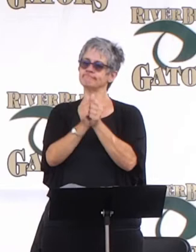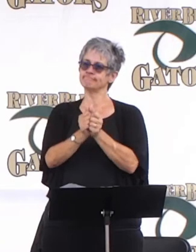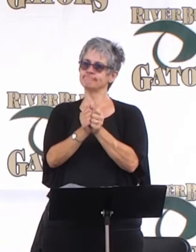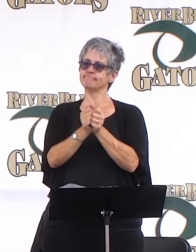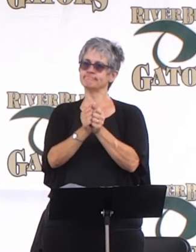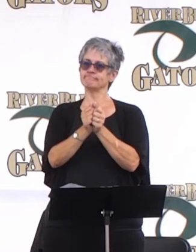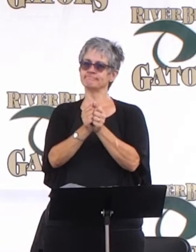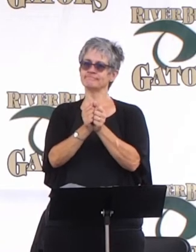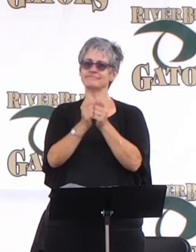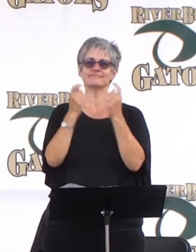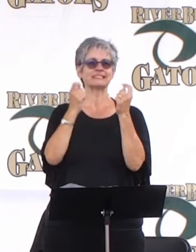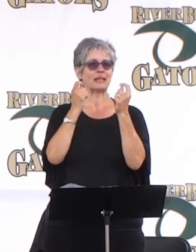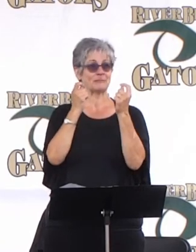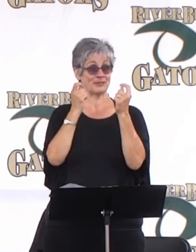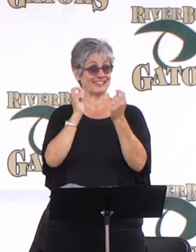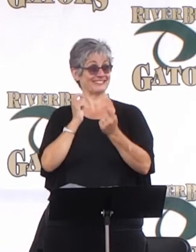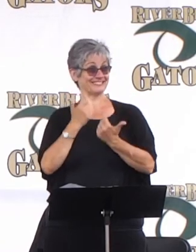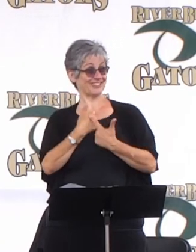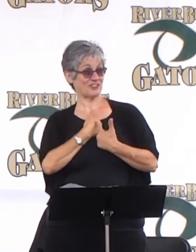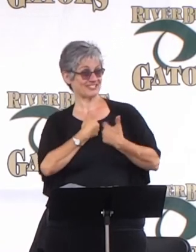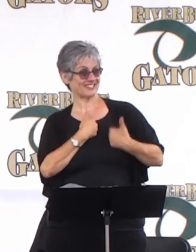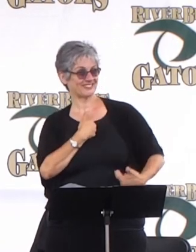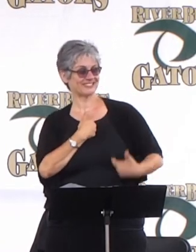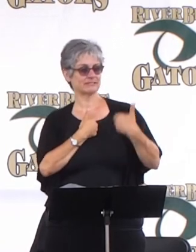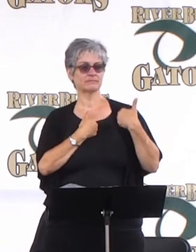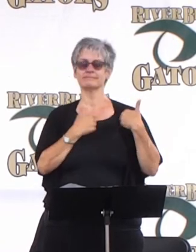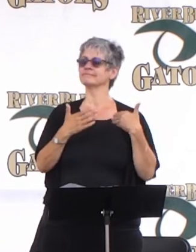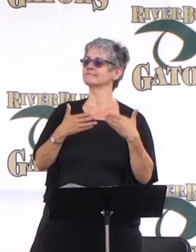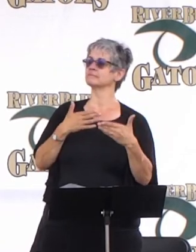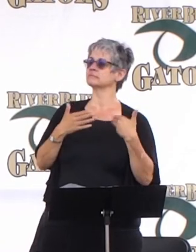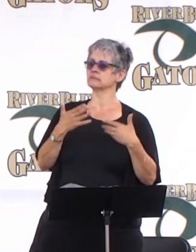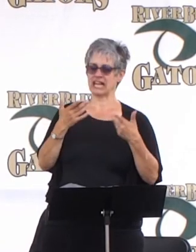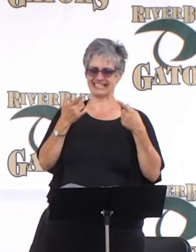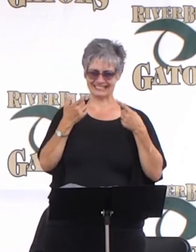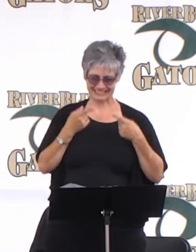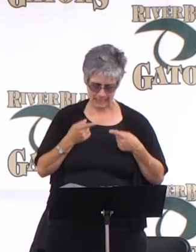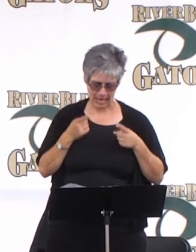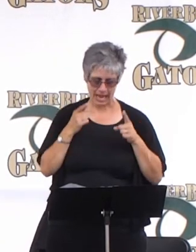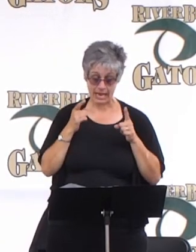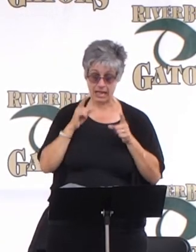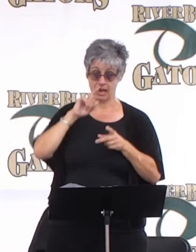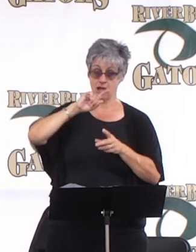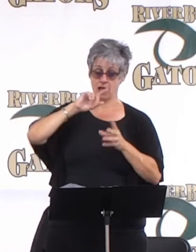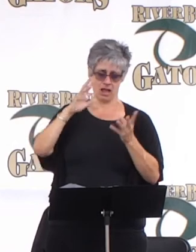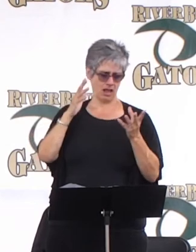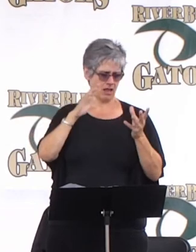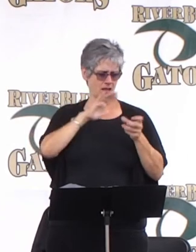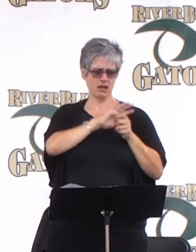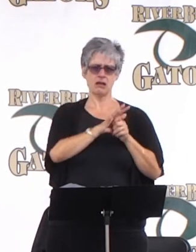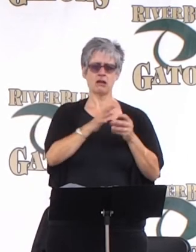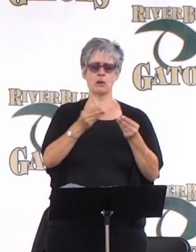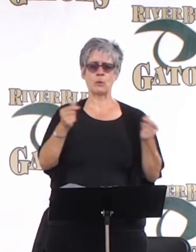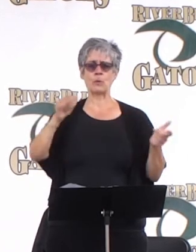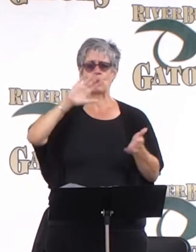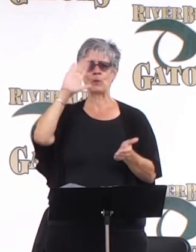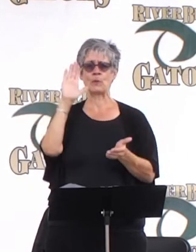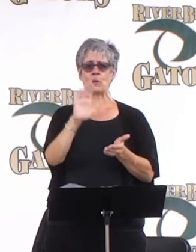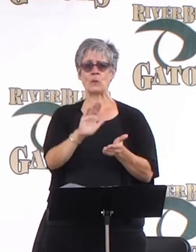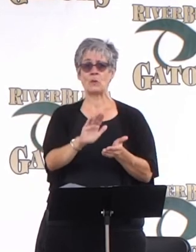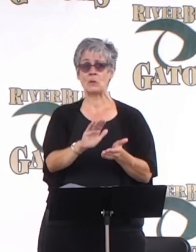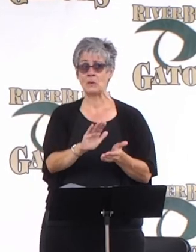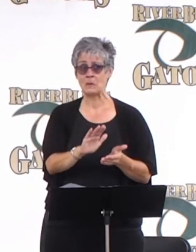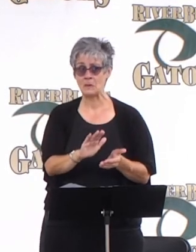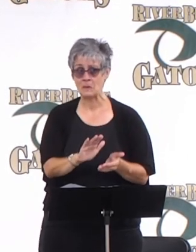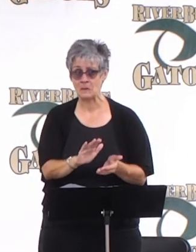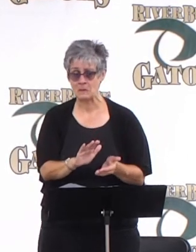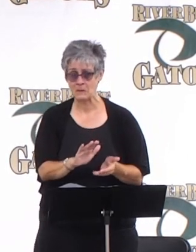celebrating ourselves. And now, although we've just emerged from this pandemic and things are finally going back to normal, we will now undergo a different change,